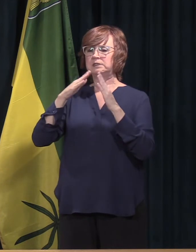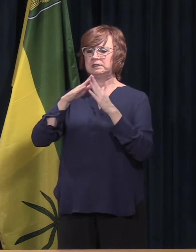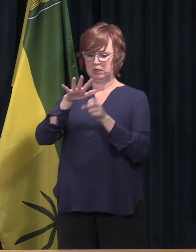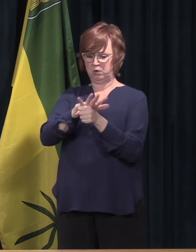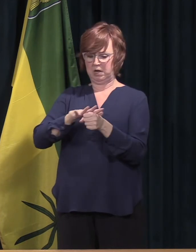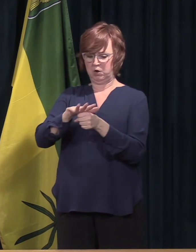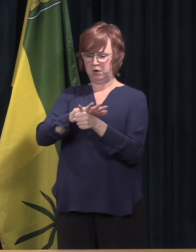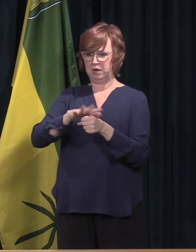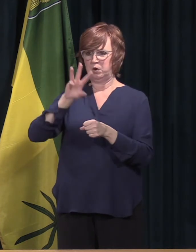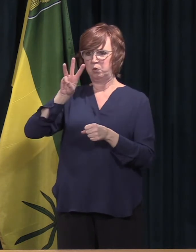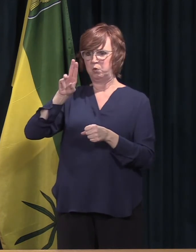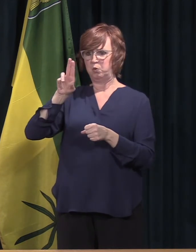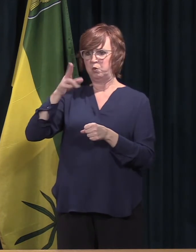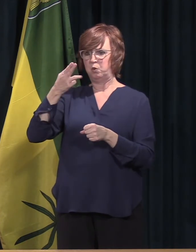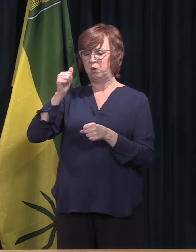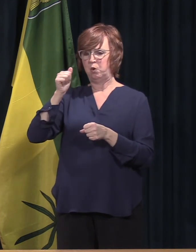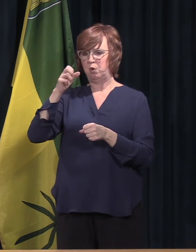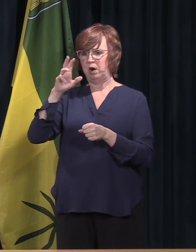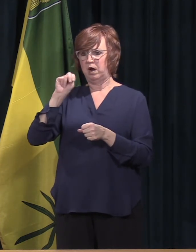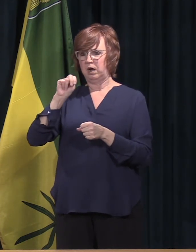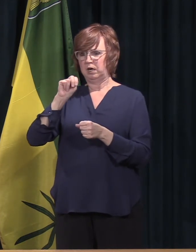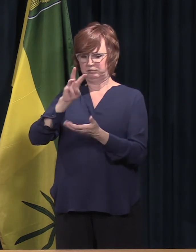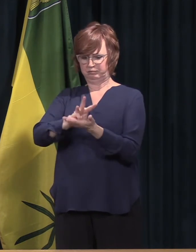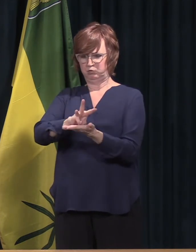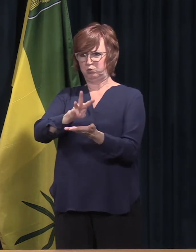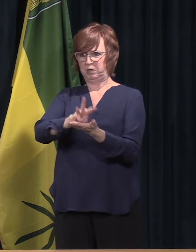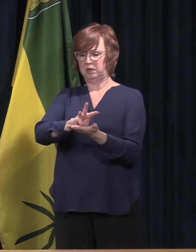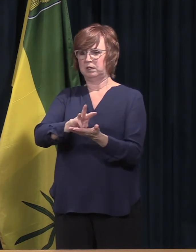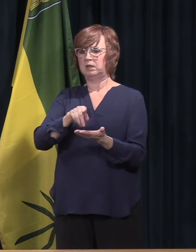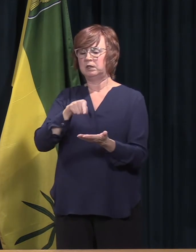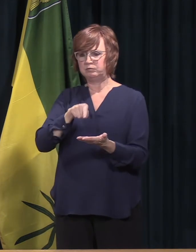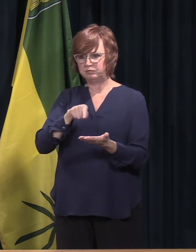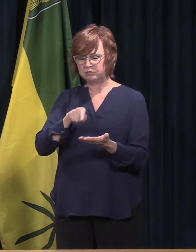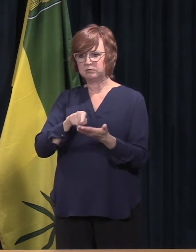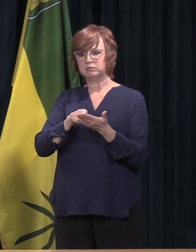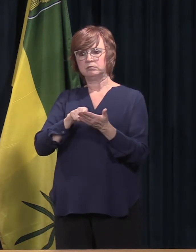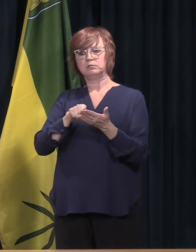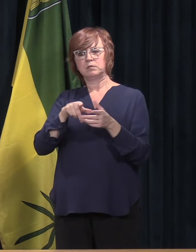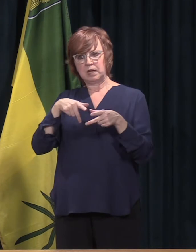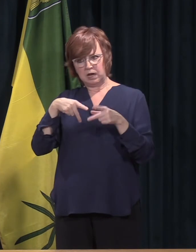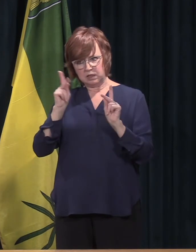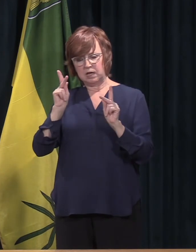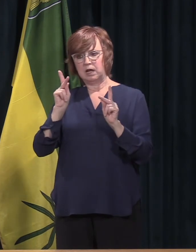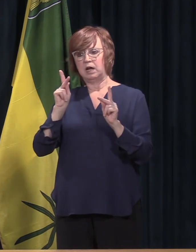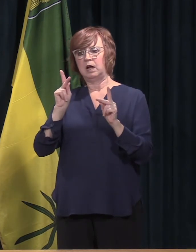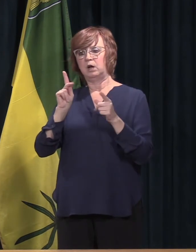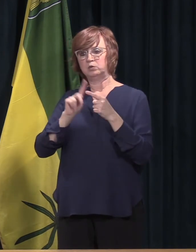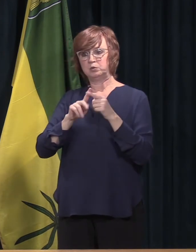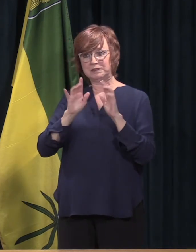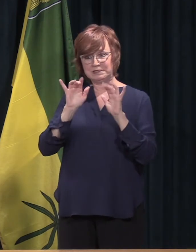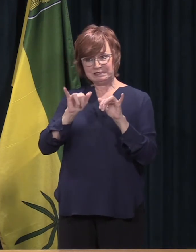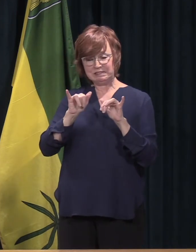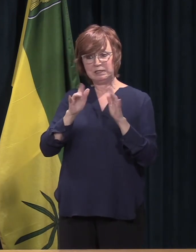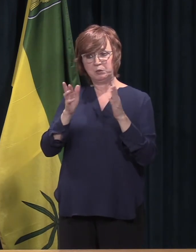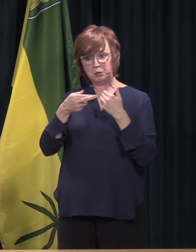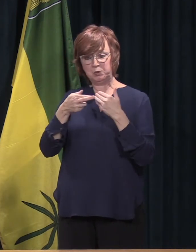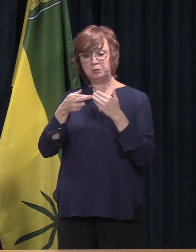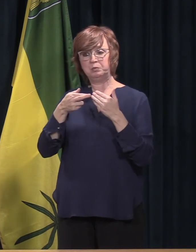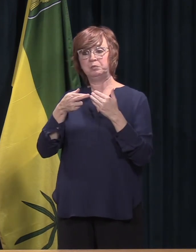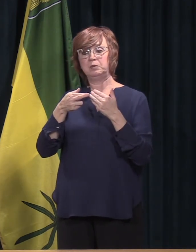they stayed in their own rooms. They could go out for a walk. Kids could go out and play. There was